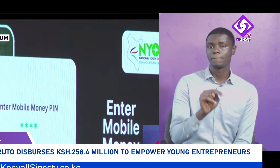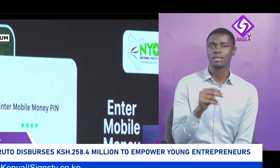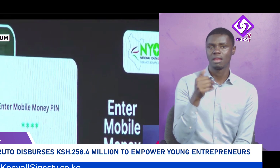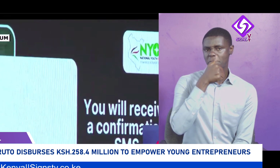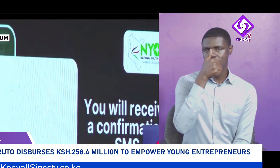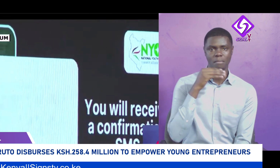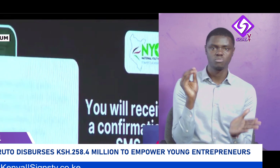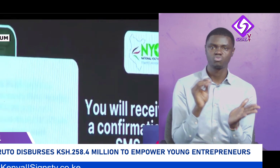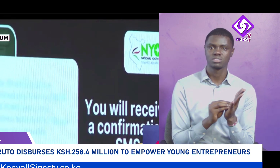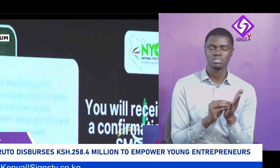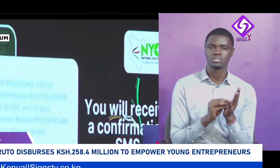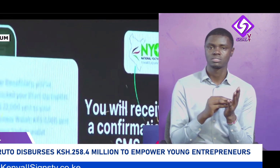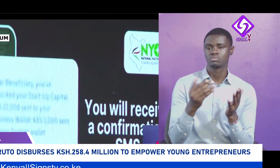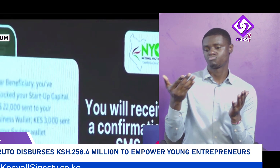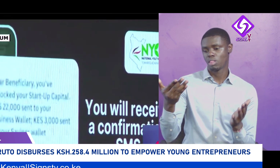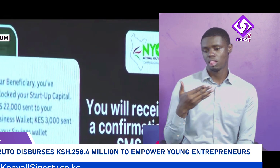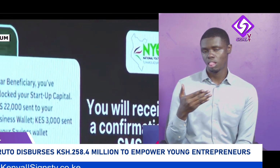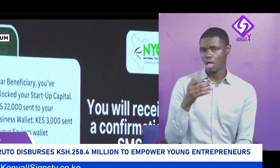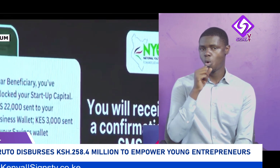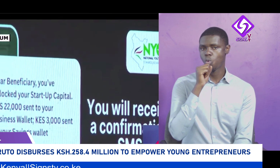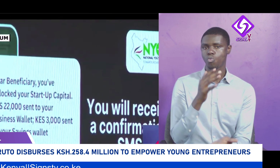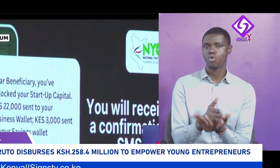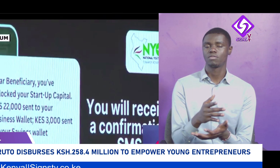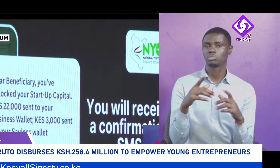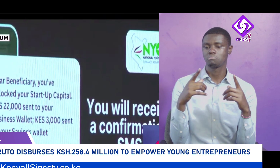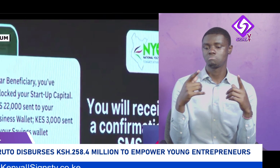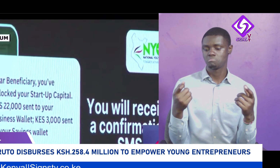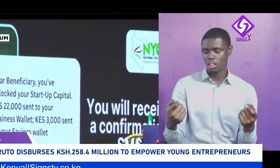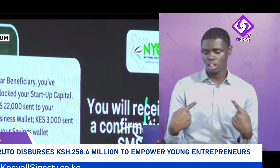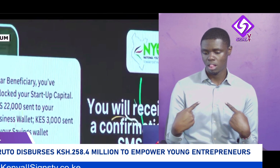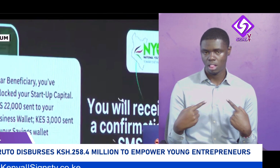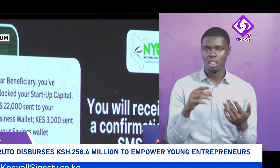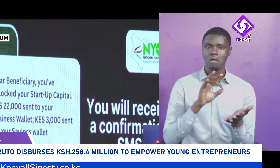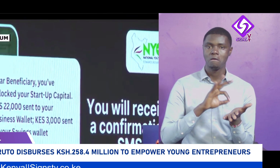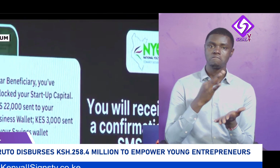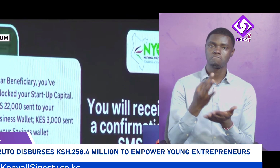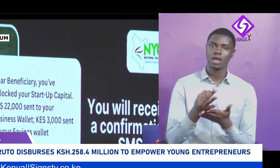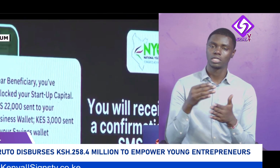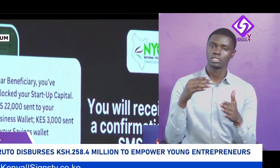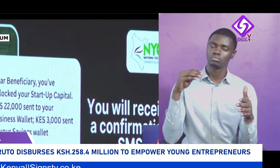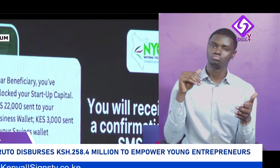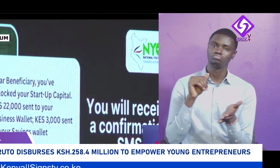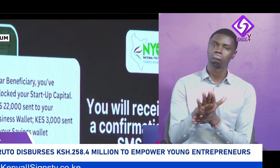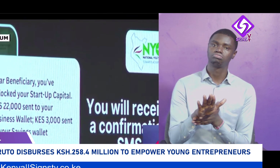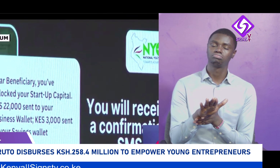You will receive a confirmation message that the funds for your business have been sent to you.